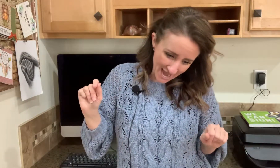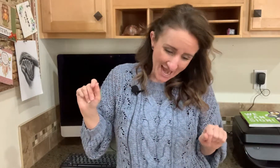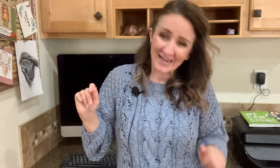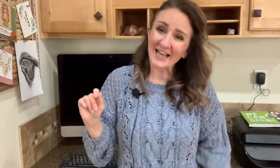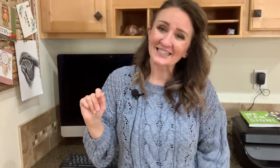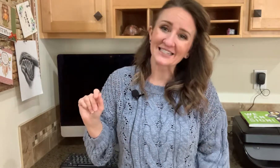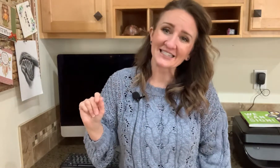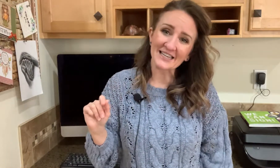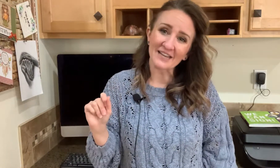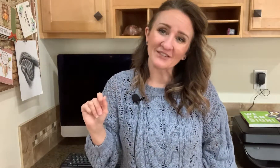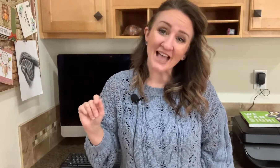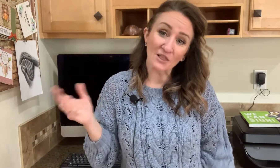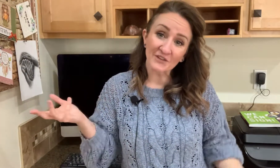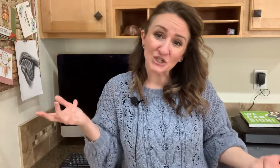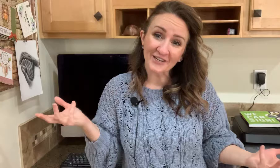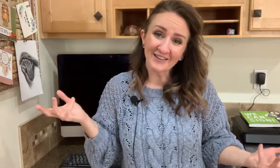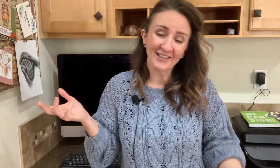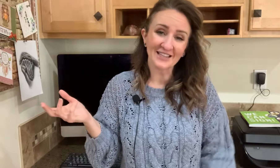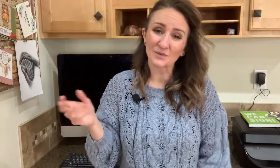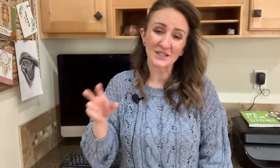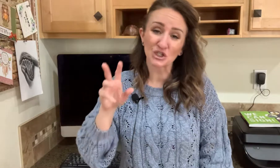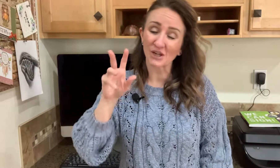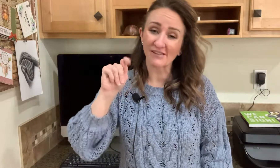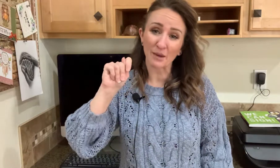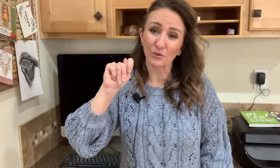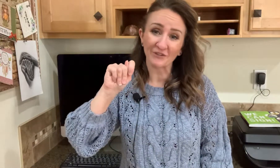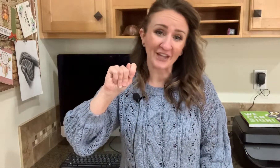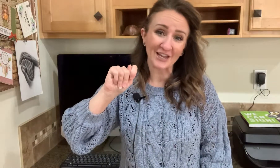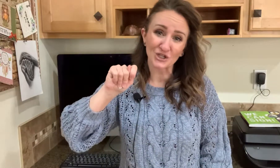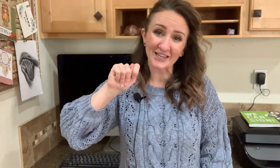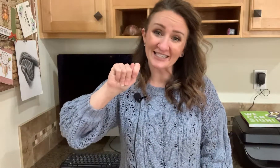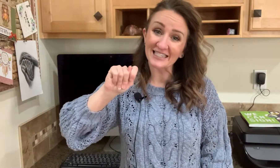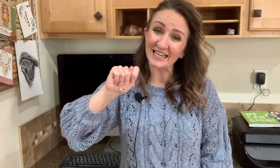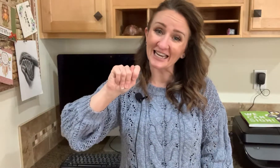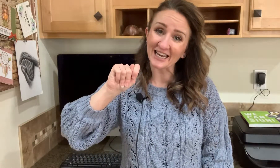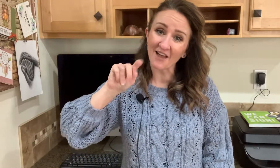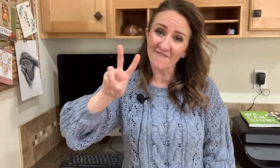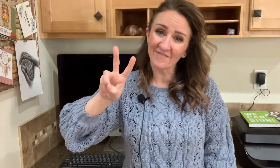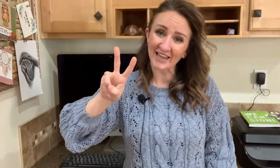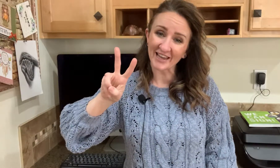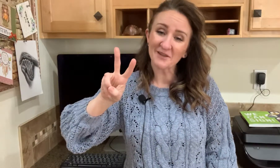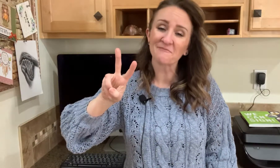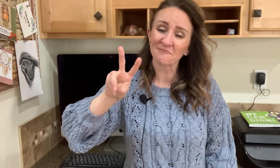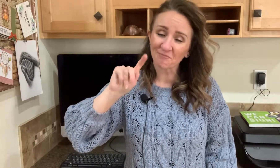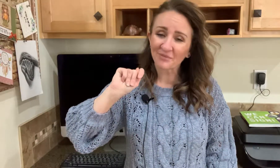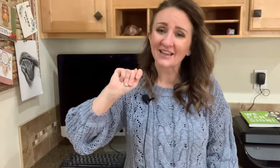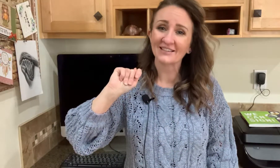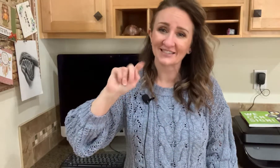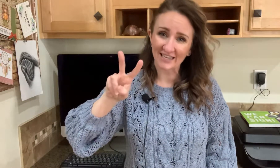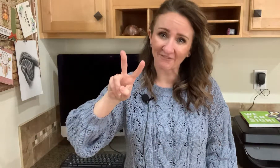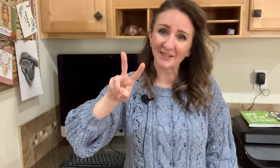Okay, next is television. This one is just the abbreviation, TV.